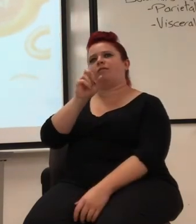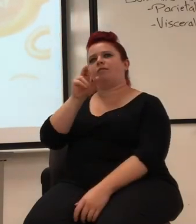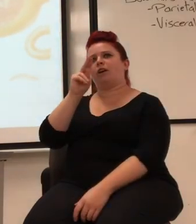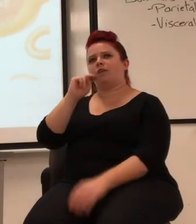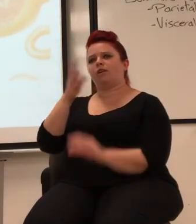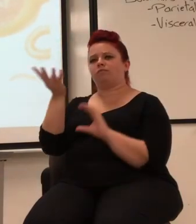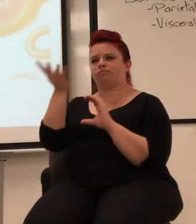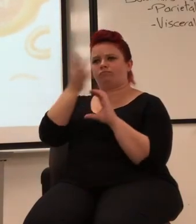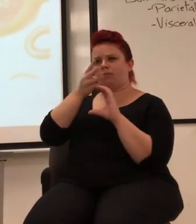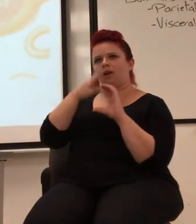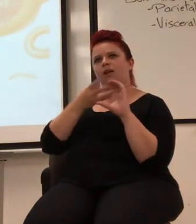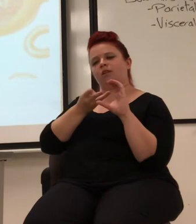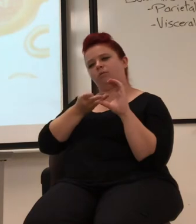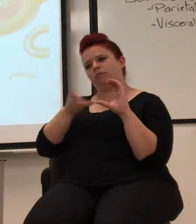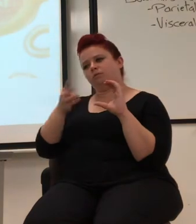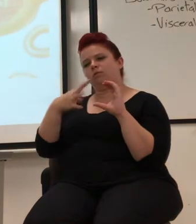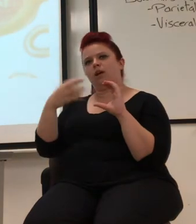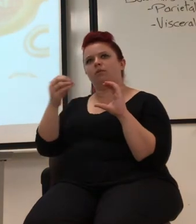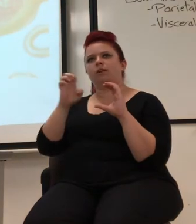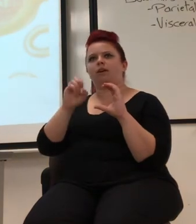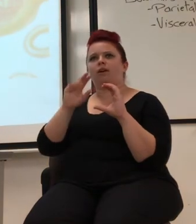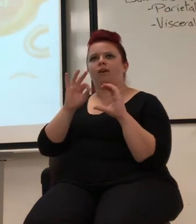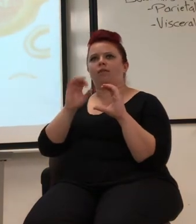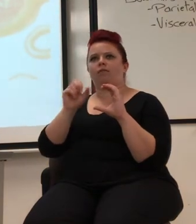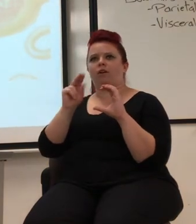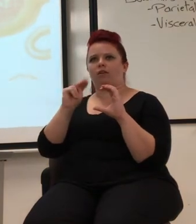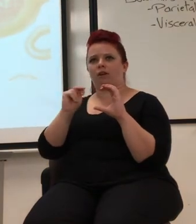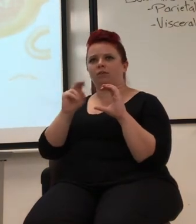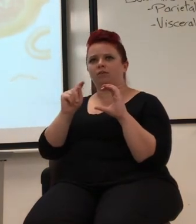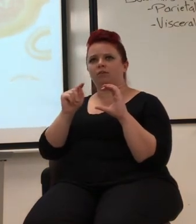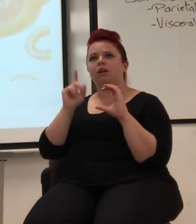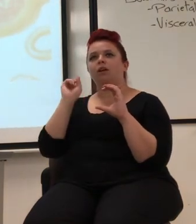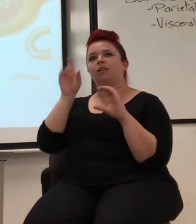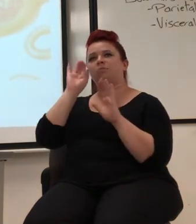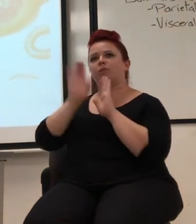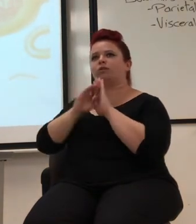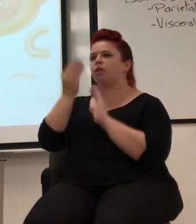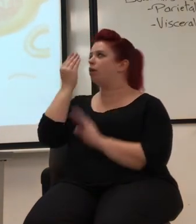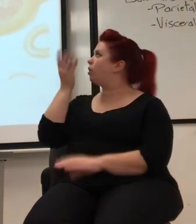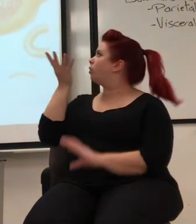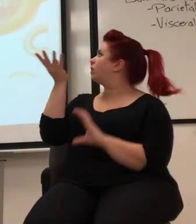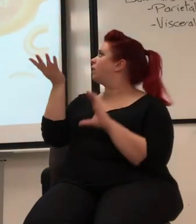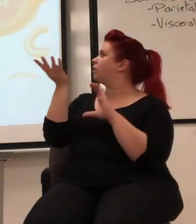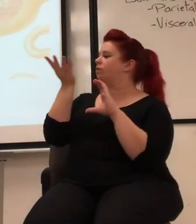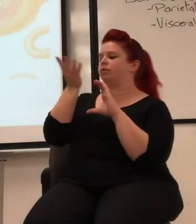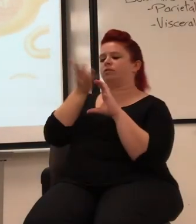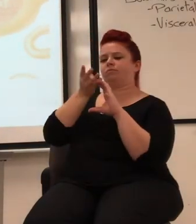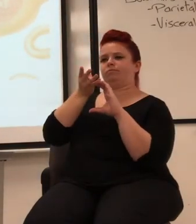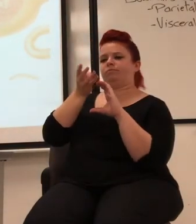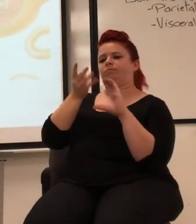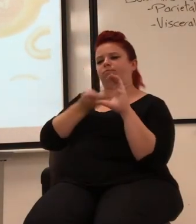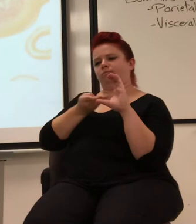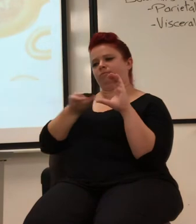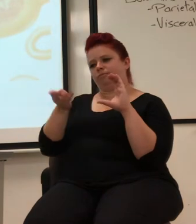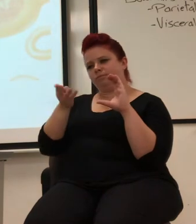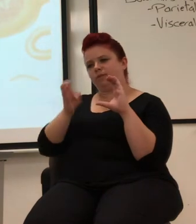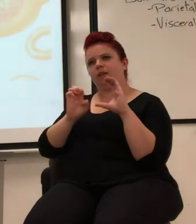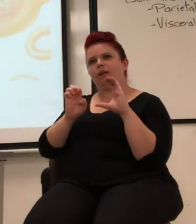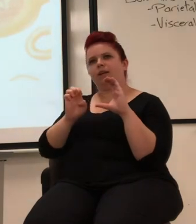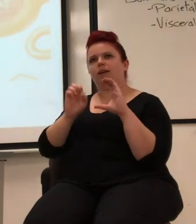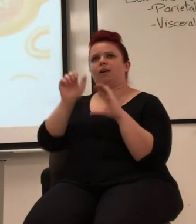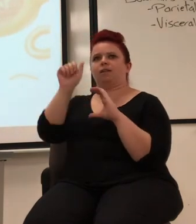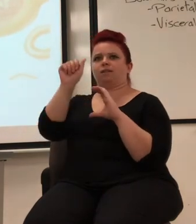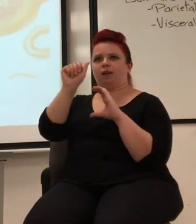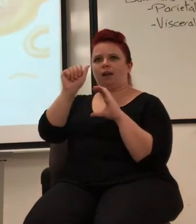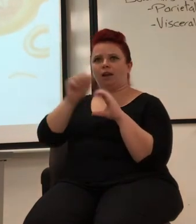efferent. So in this figure, I know this is the afferent, that's the efferent. here's the afferent, here's the efferent arterial, and